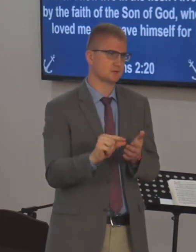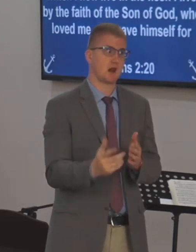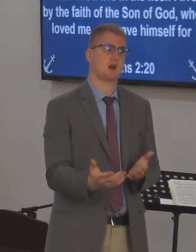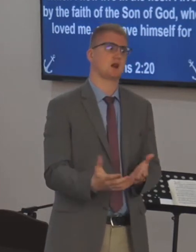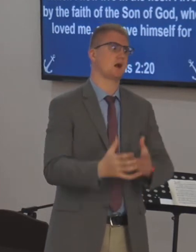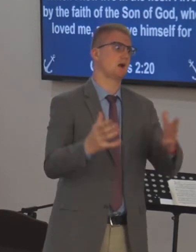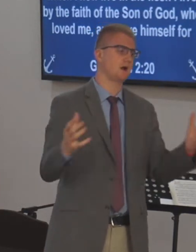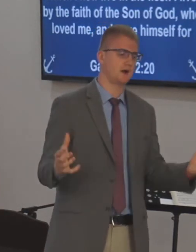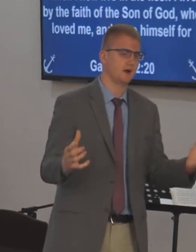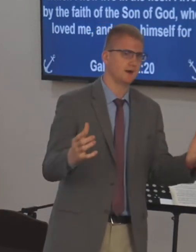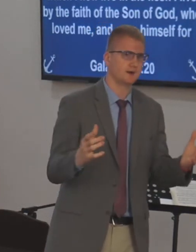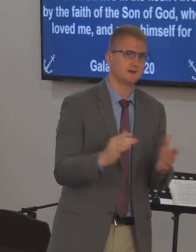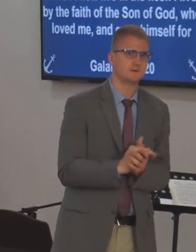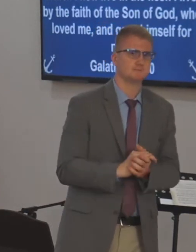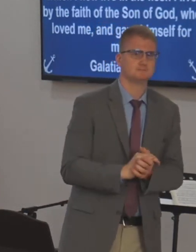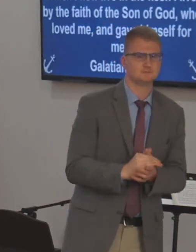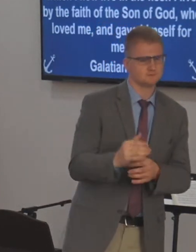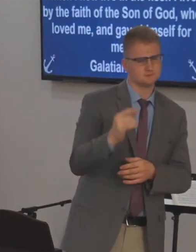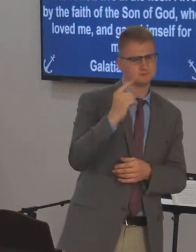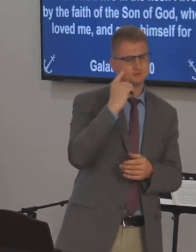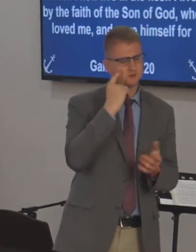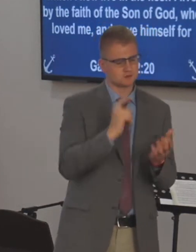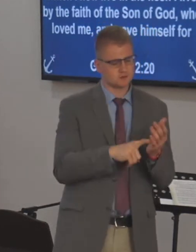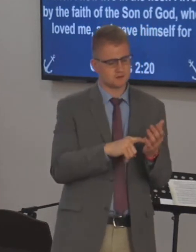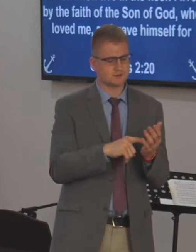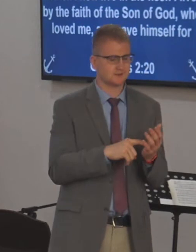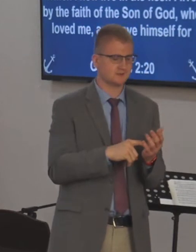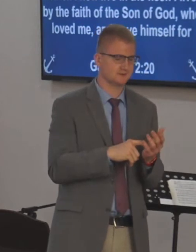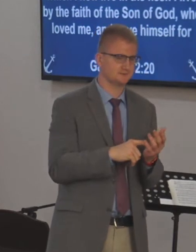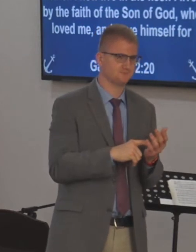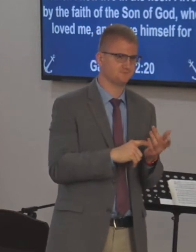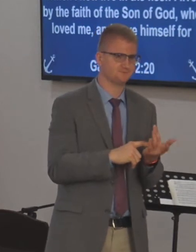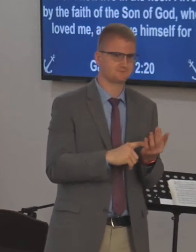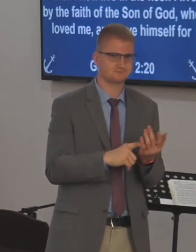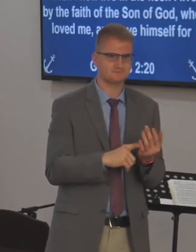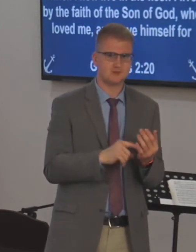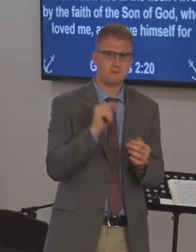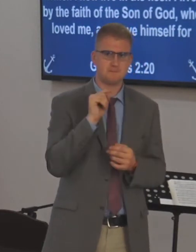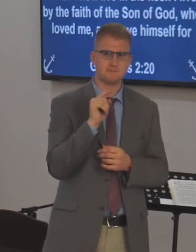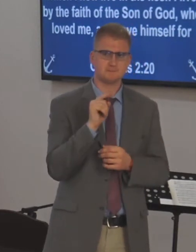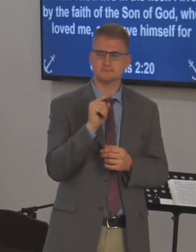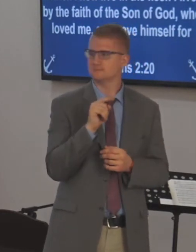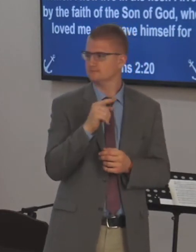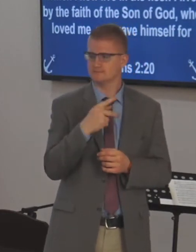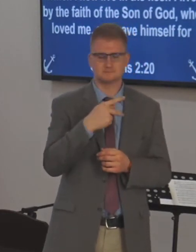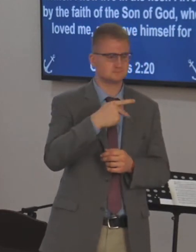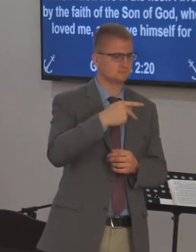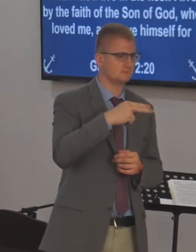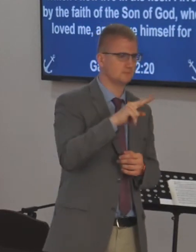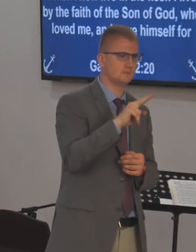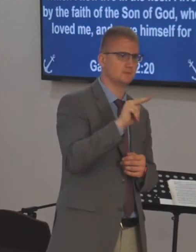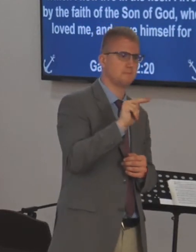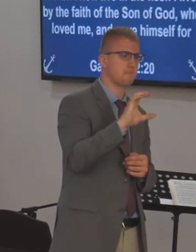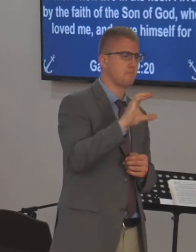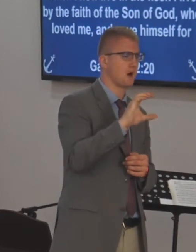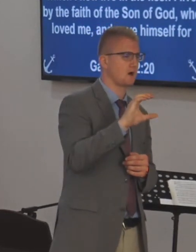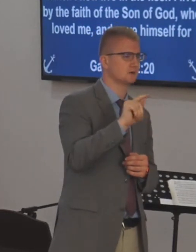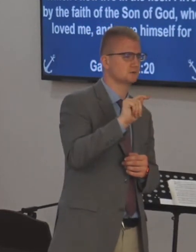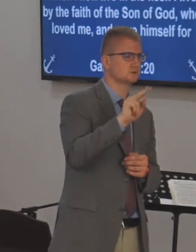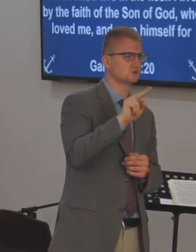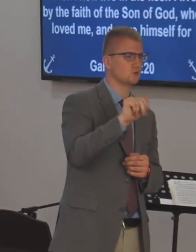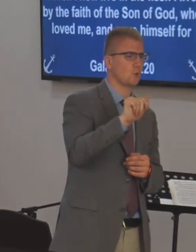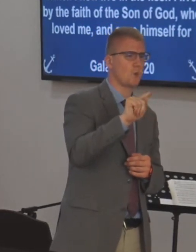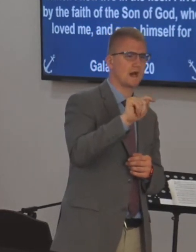now. Do you notice the punctuation in there? Look at all that punctuation in that verse. You know how many punctuation marks are in there?